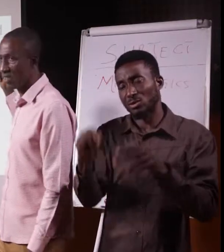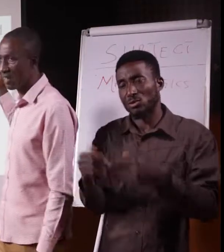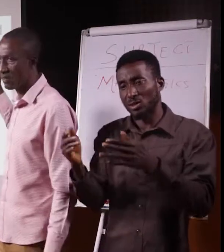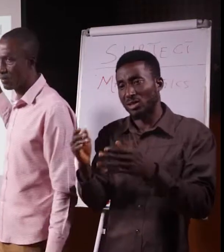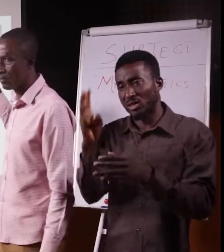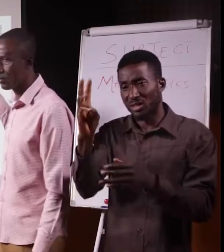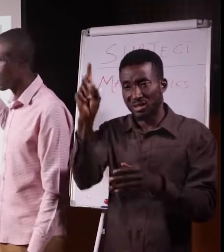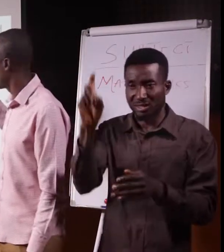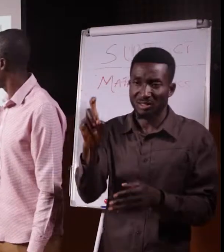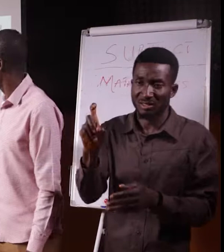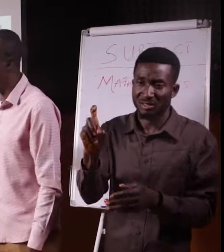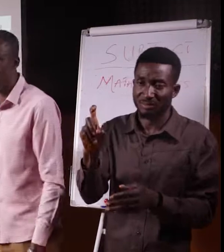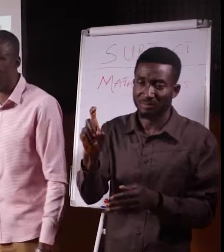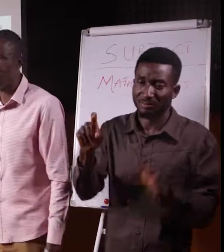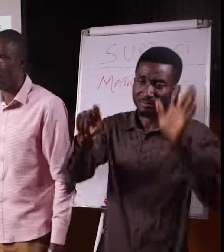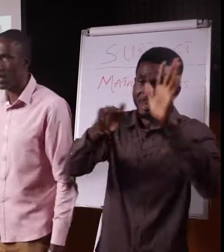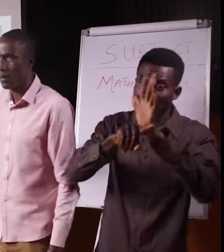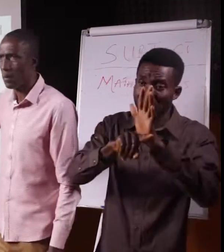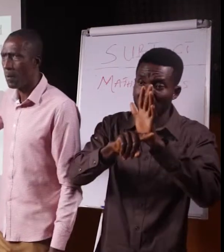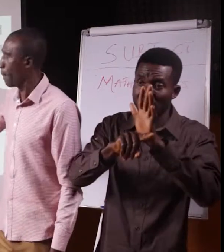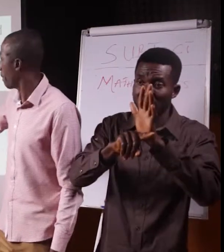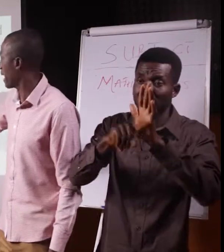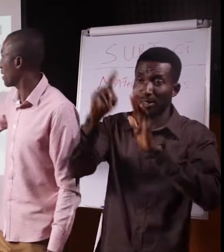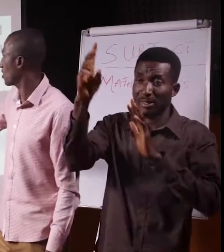minus 6x. Minus 3